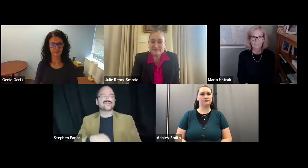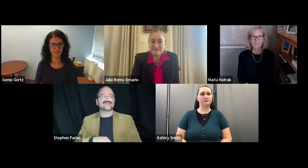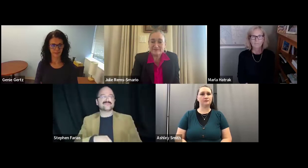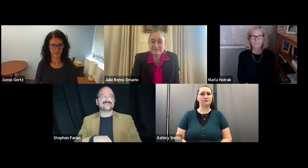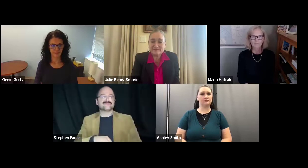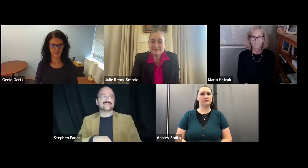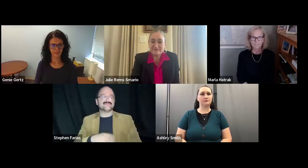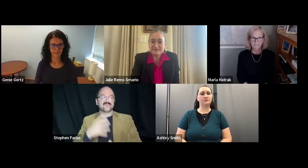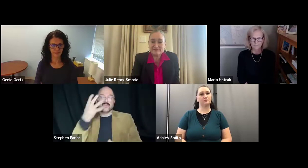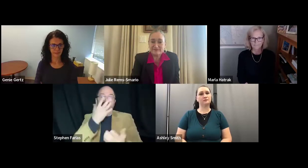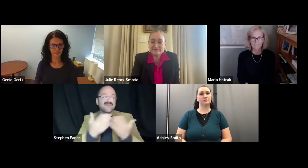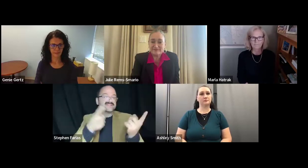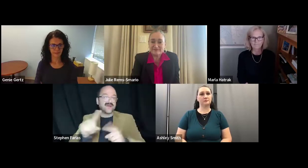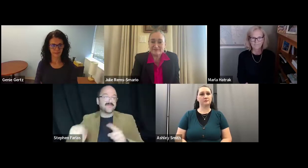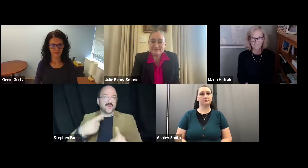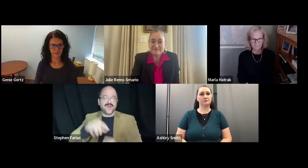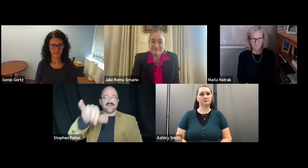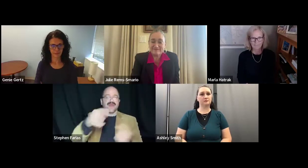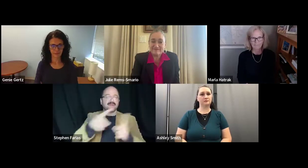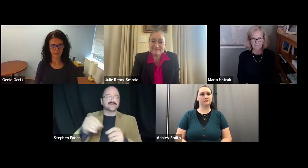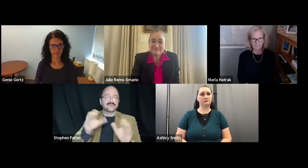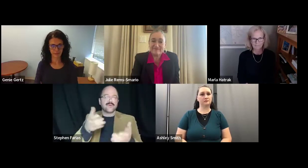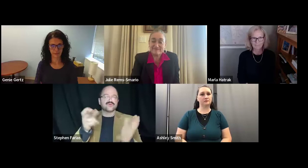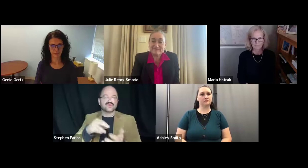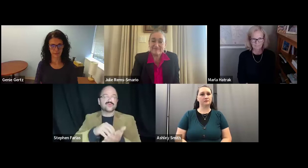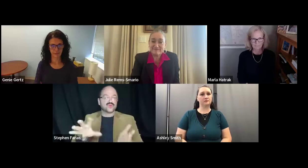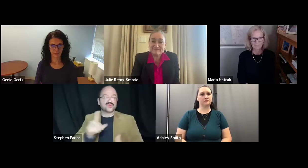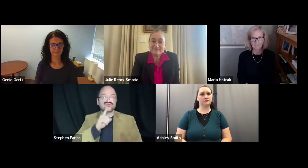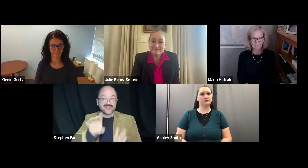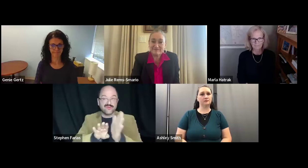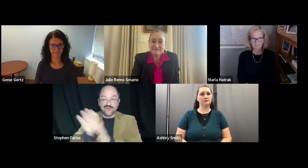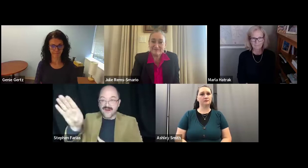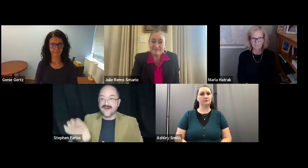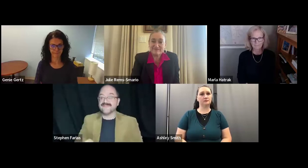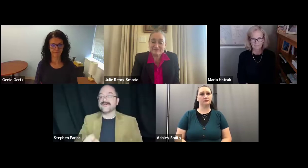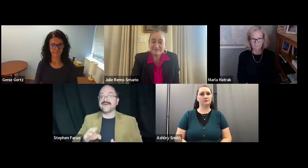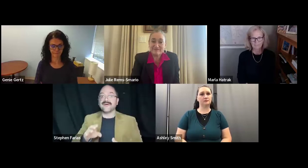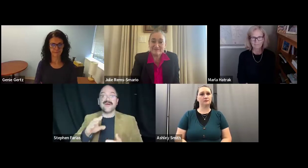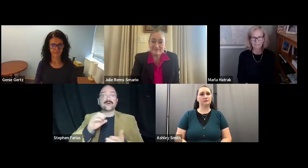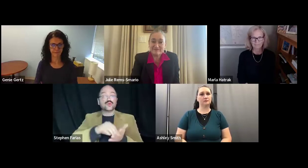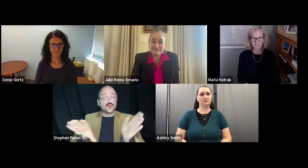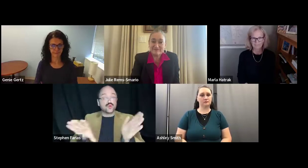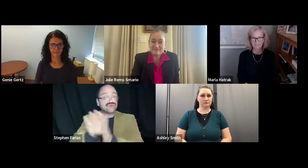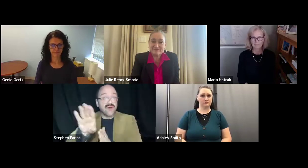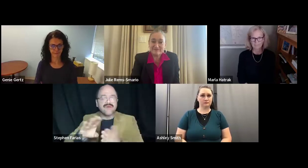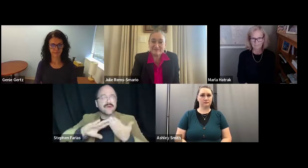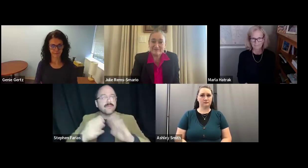and having a native language. That's what a language proficiency, that's what I'm passionate about. And I see that